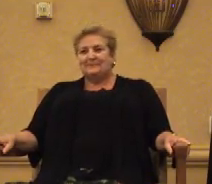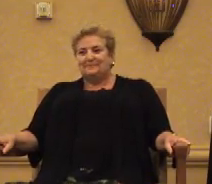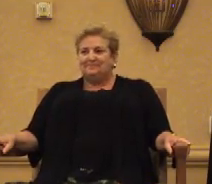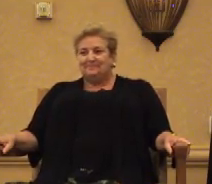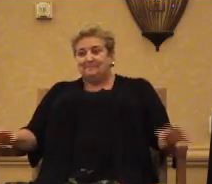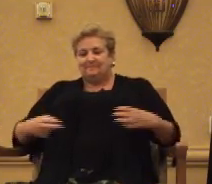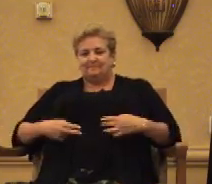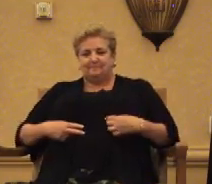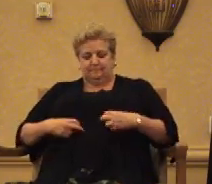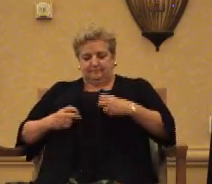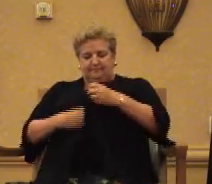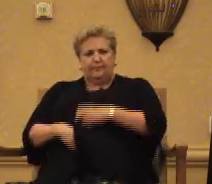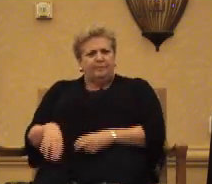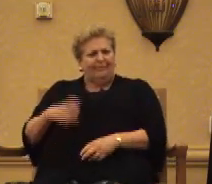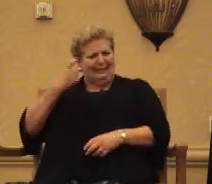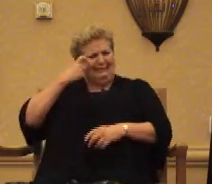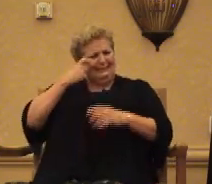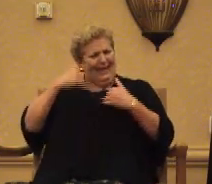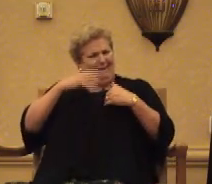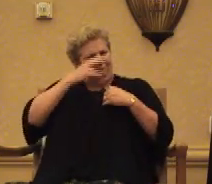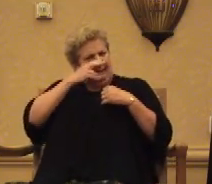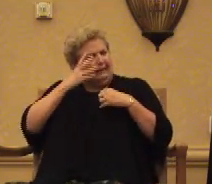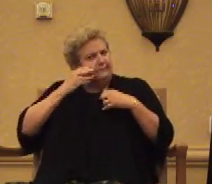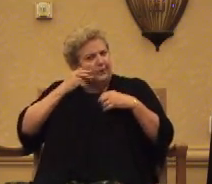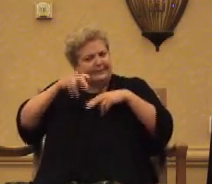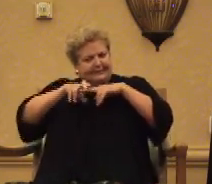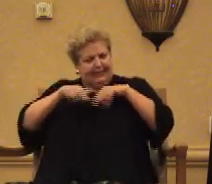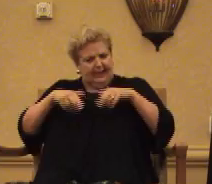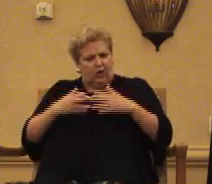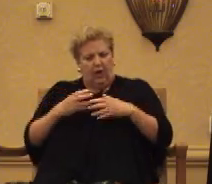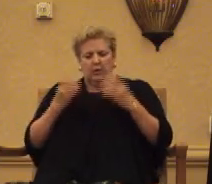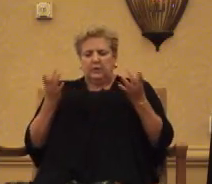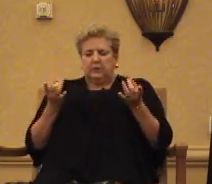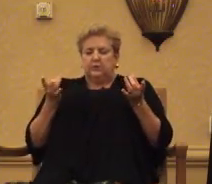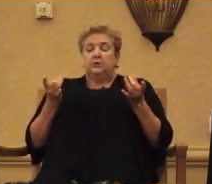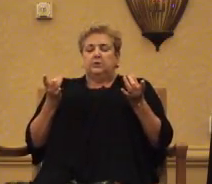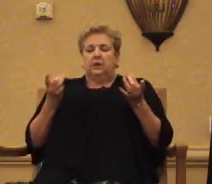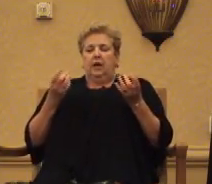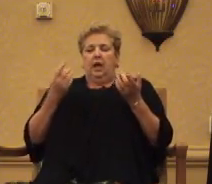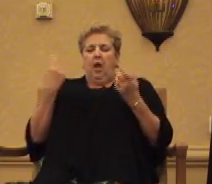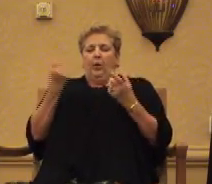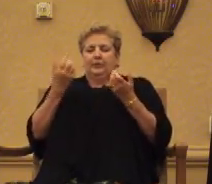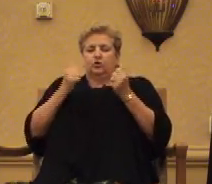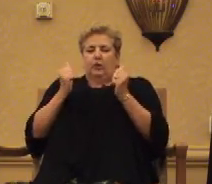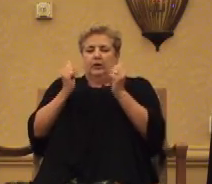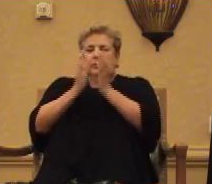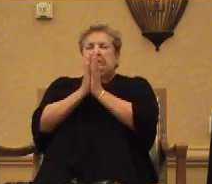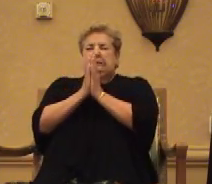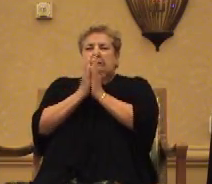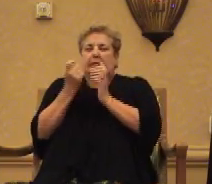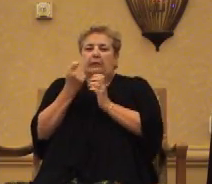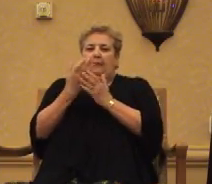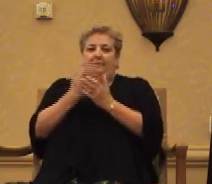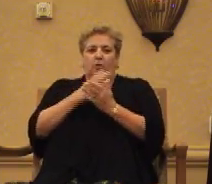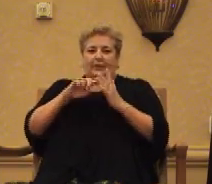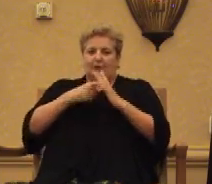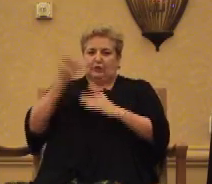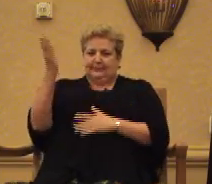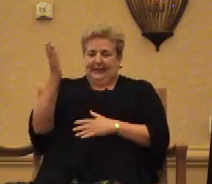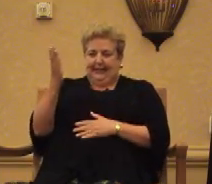I just had a funny experience sitting up there. I was doing a little meditation I always try to do before I have to do this.